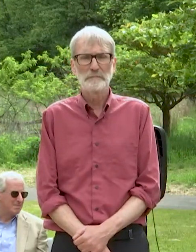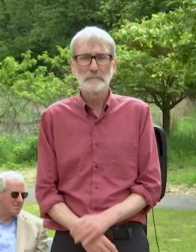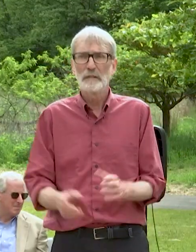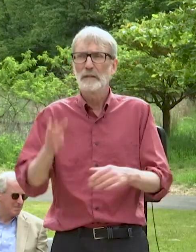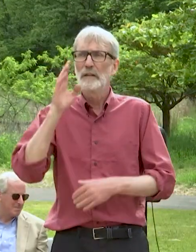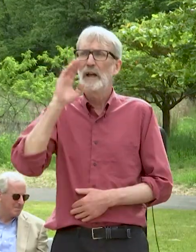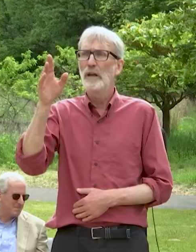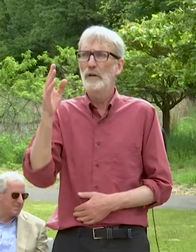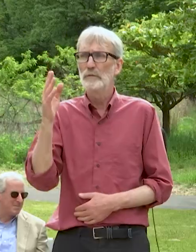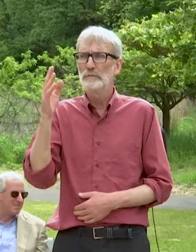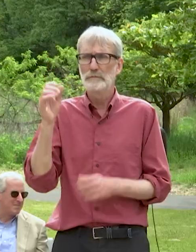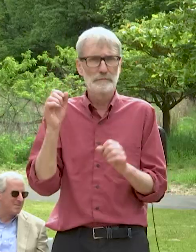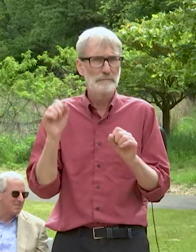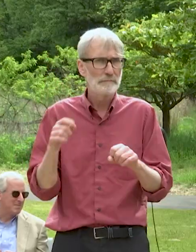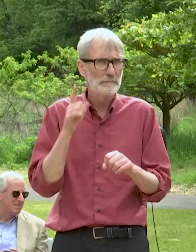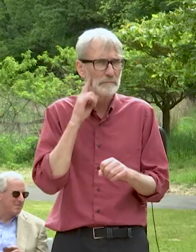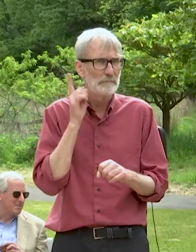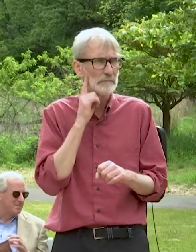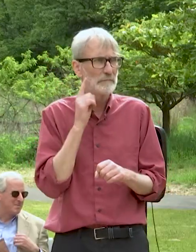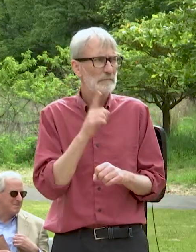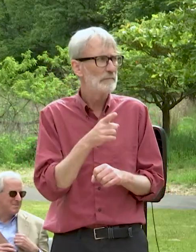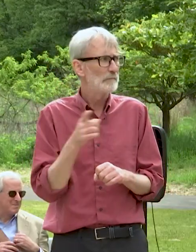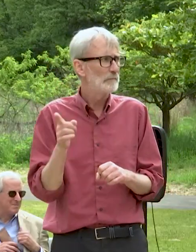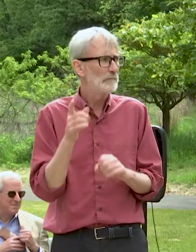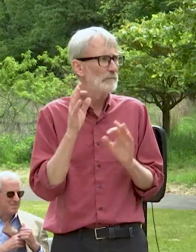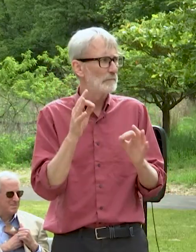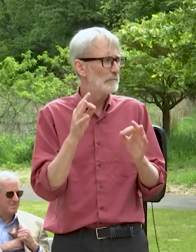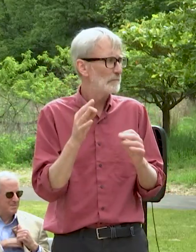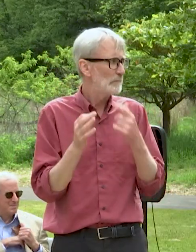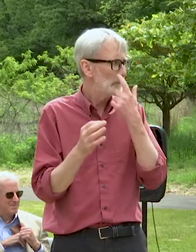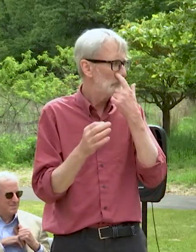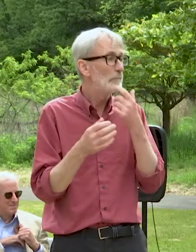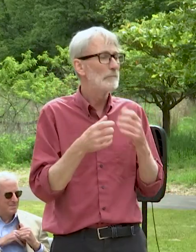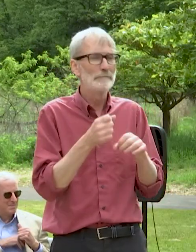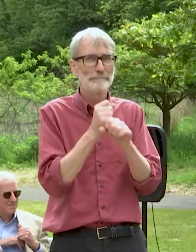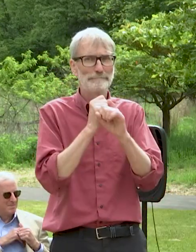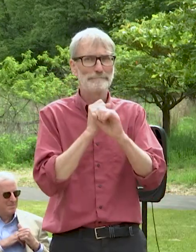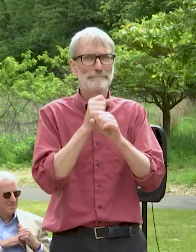Hello everyone, can you hear me? Nope, lower.